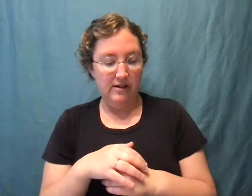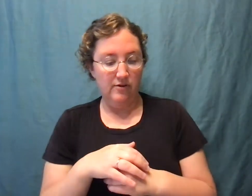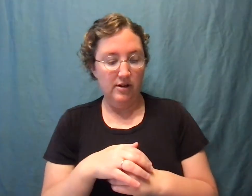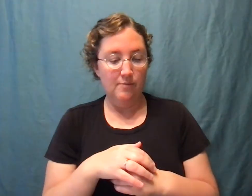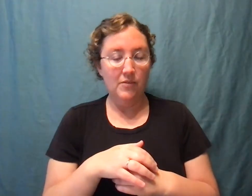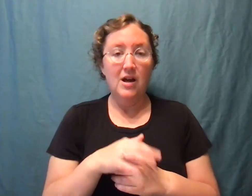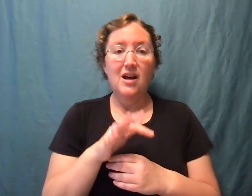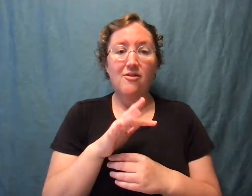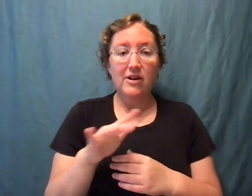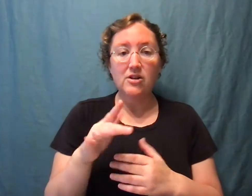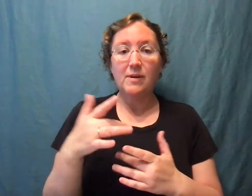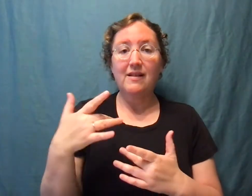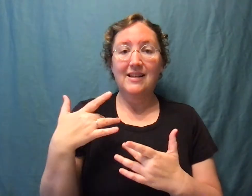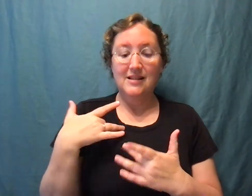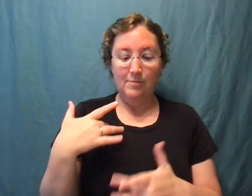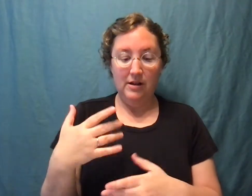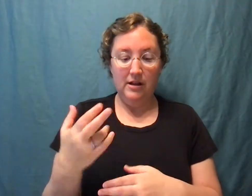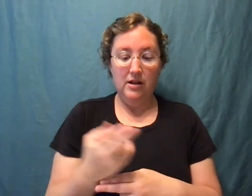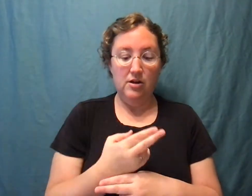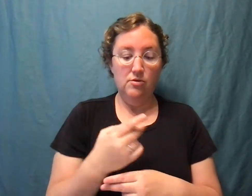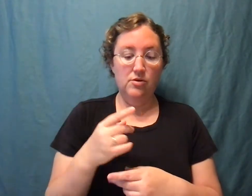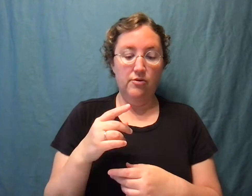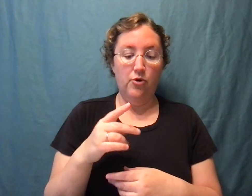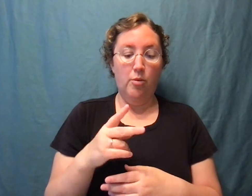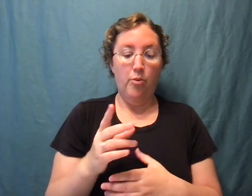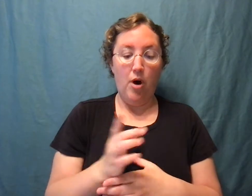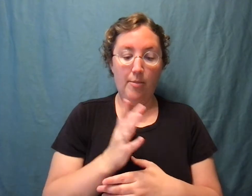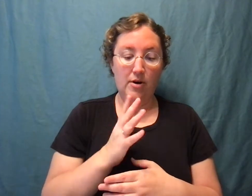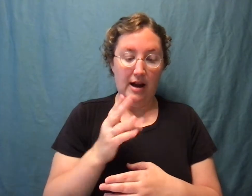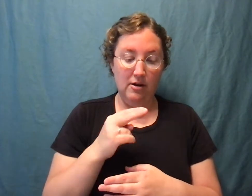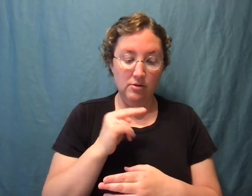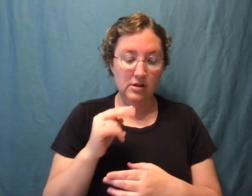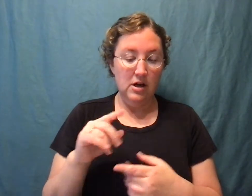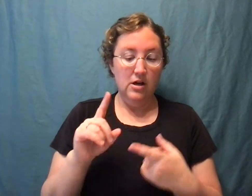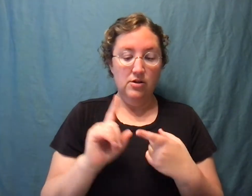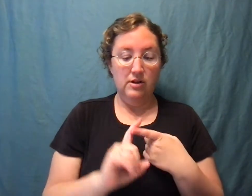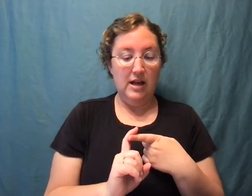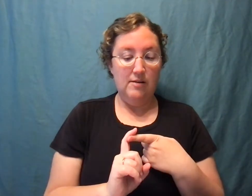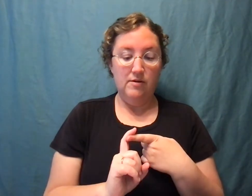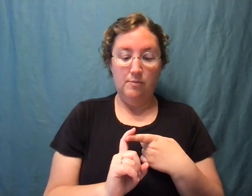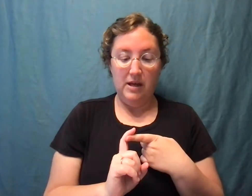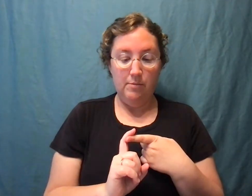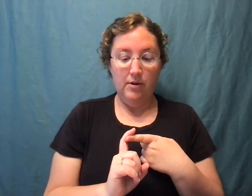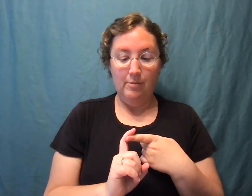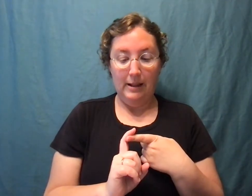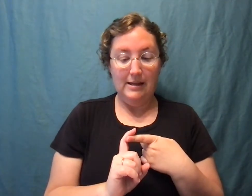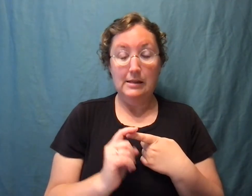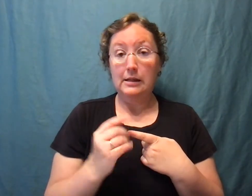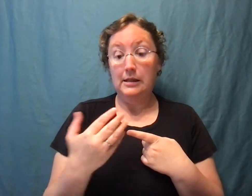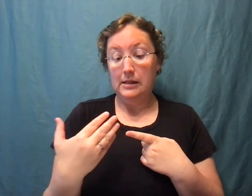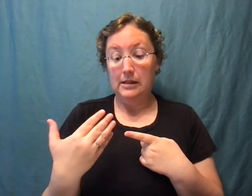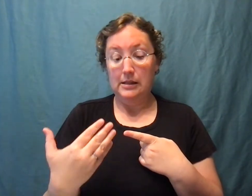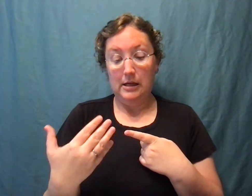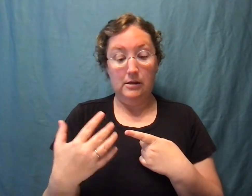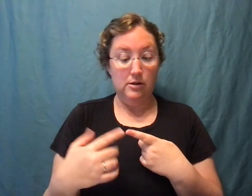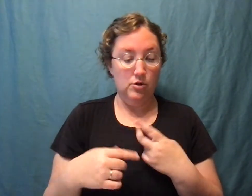differently. Fingerspelling is typically used for proper nouns, so the names of people and places like cities, states, and